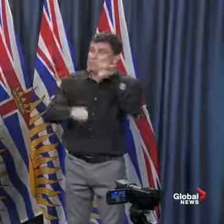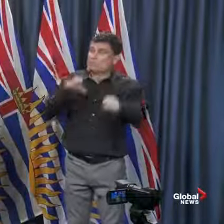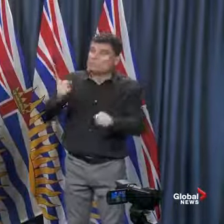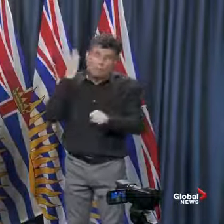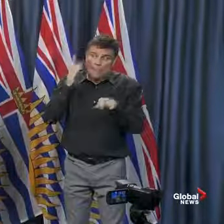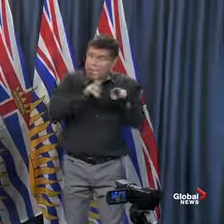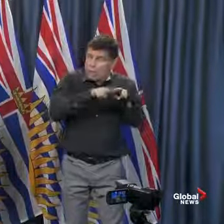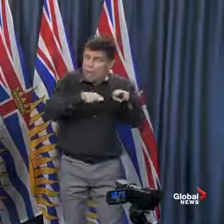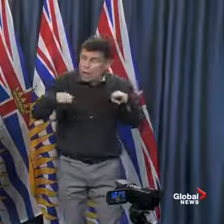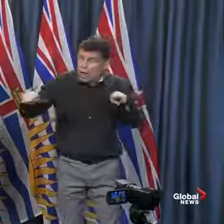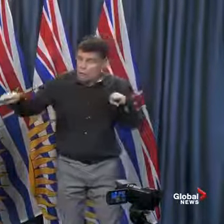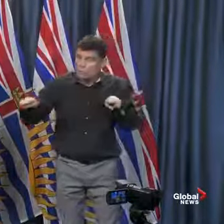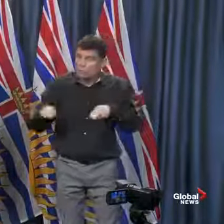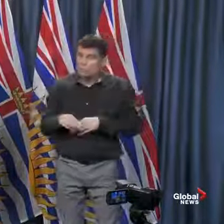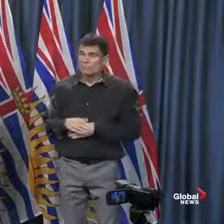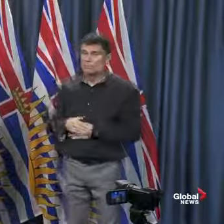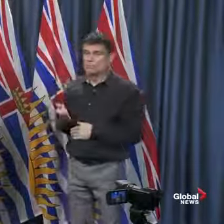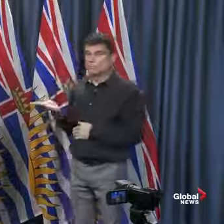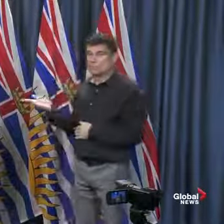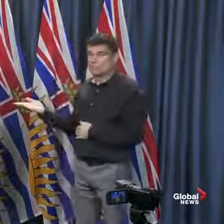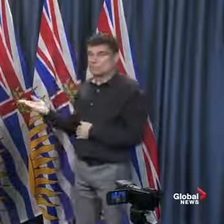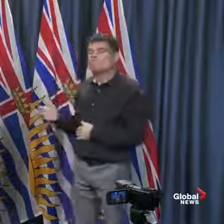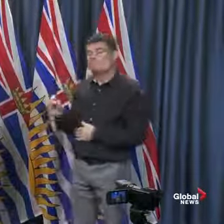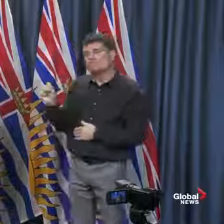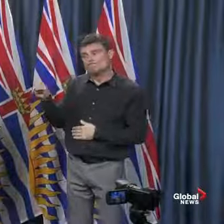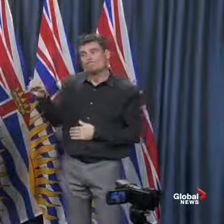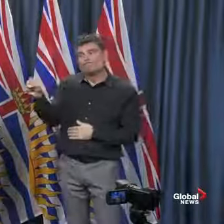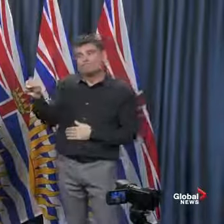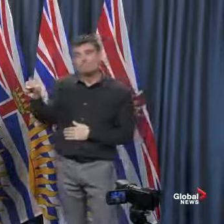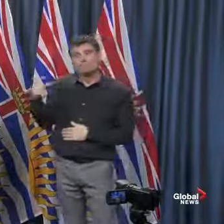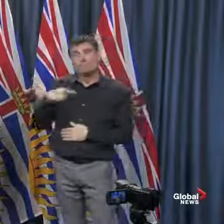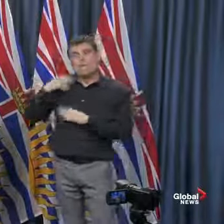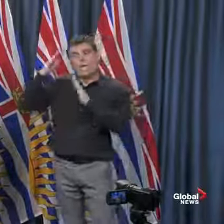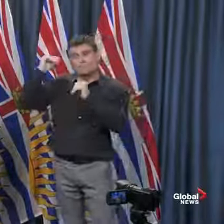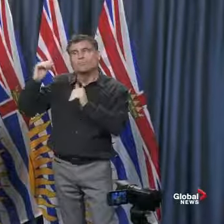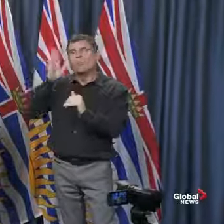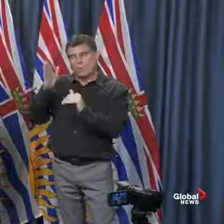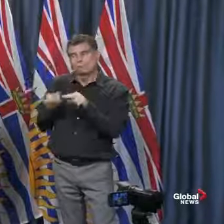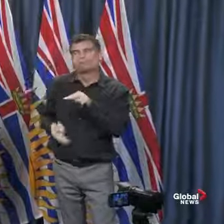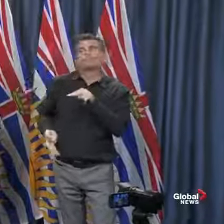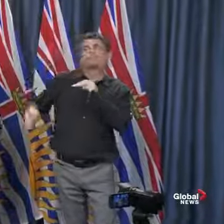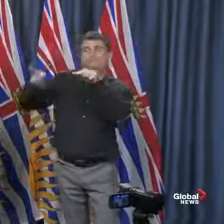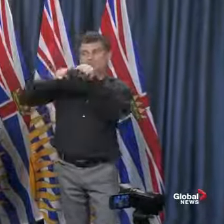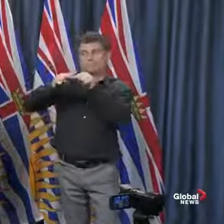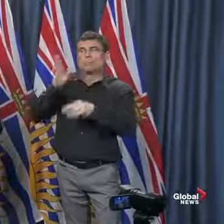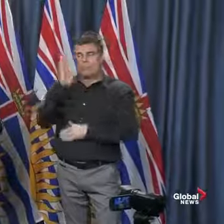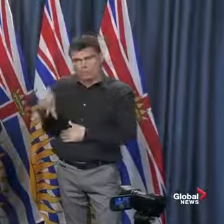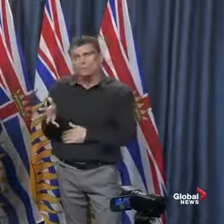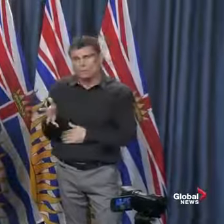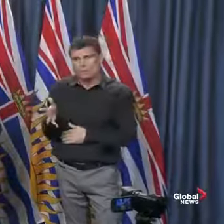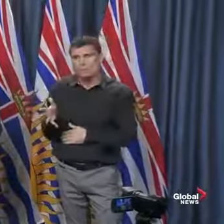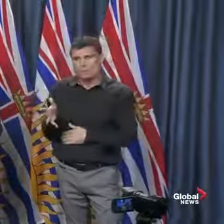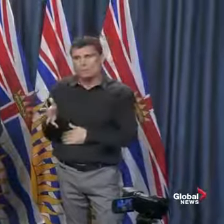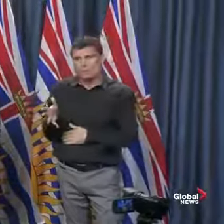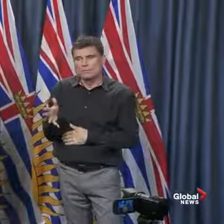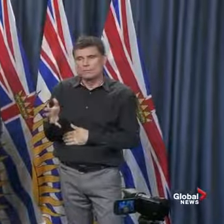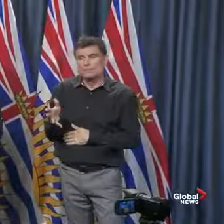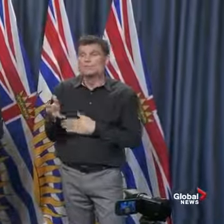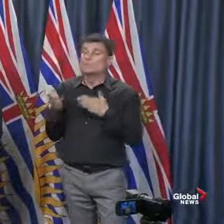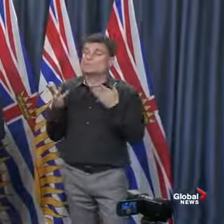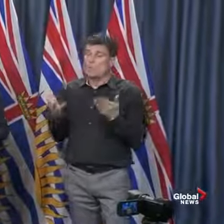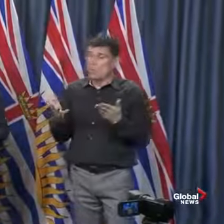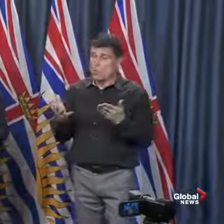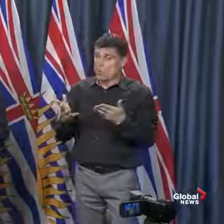that. So initially, once we've done these initial measures and canceled thousands of surgeries, they're going to be, for a period of